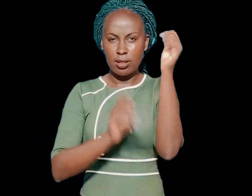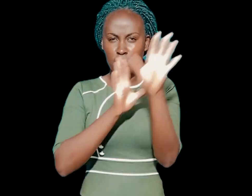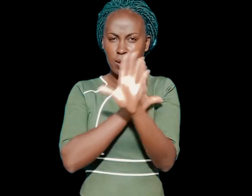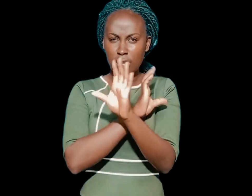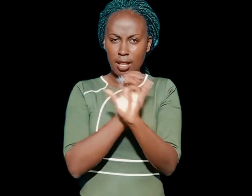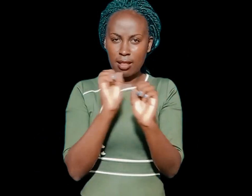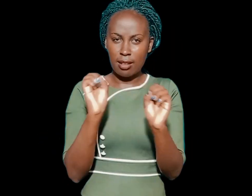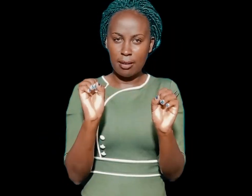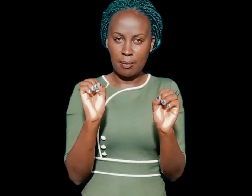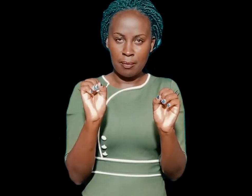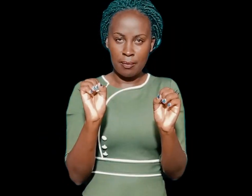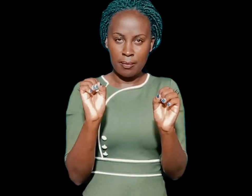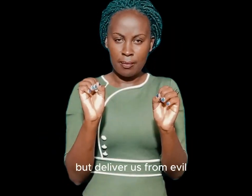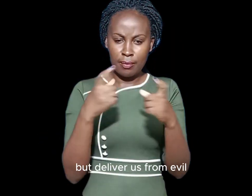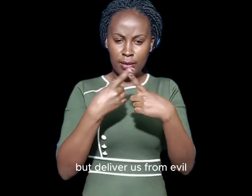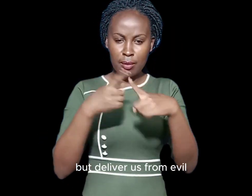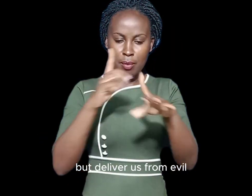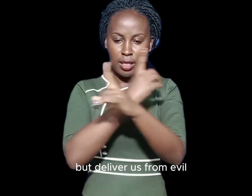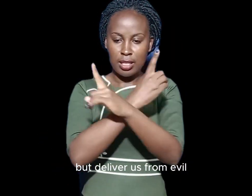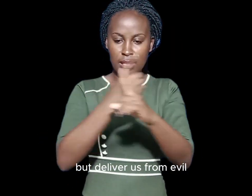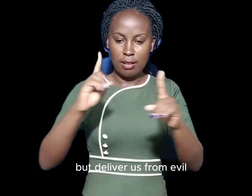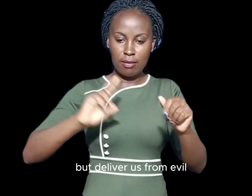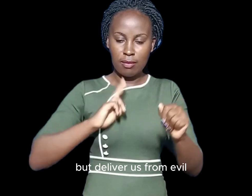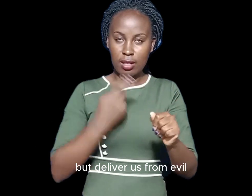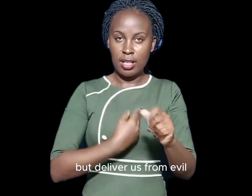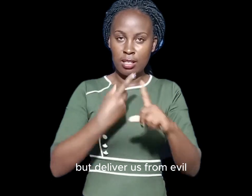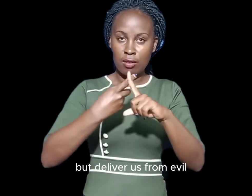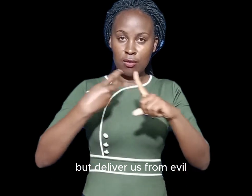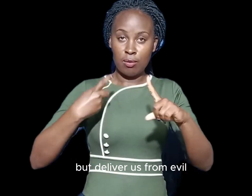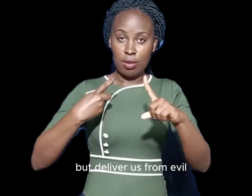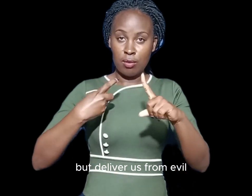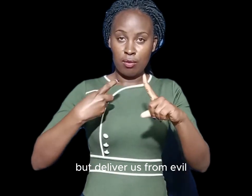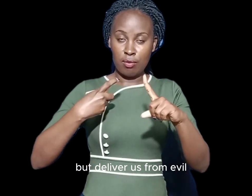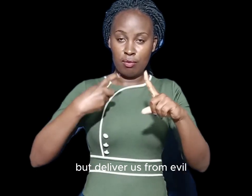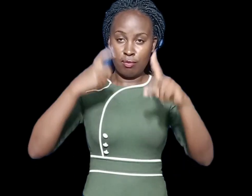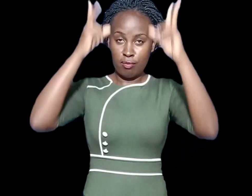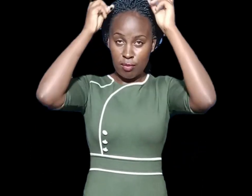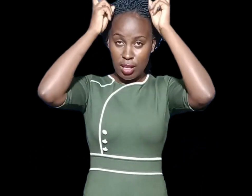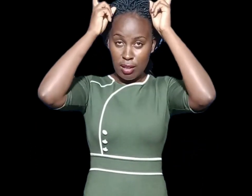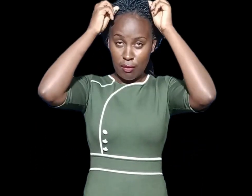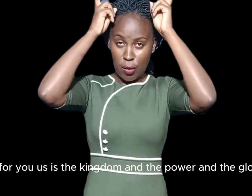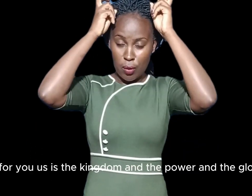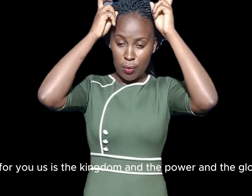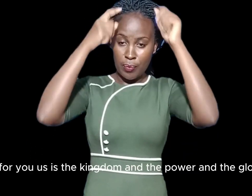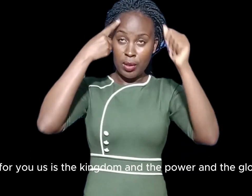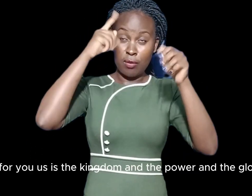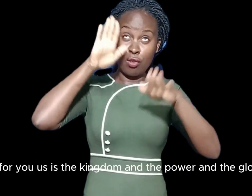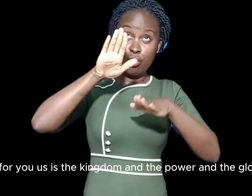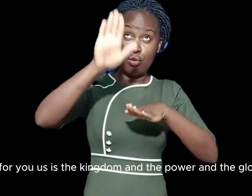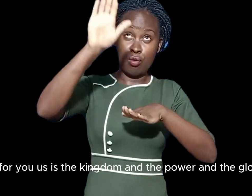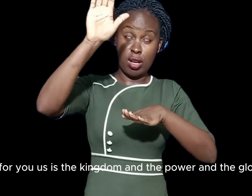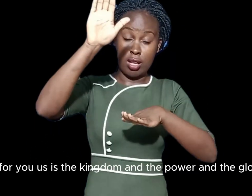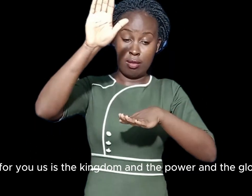but deliver us from evil. For yours is the kingdom